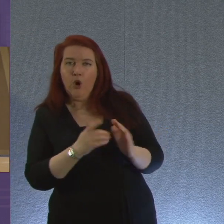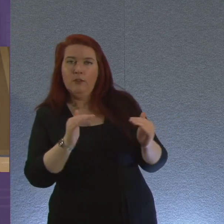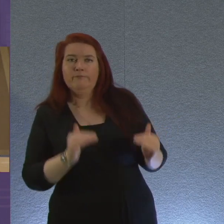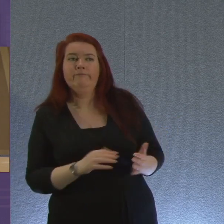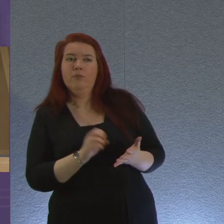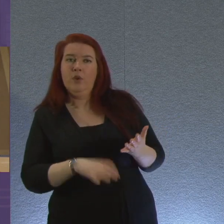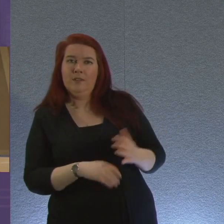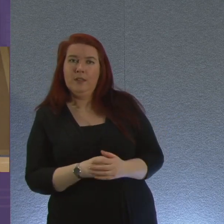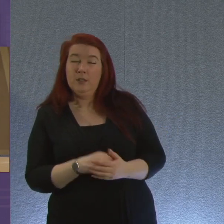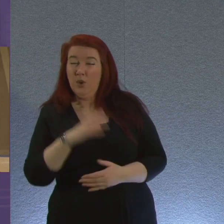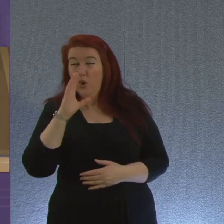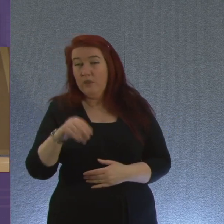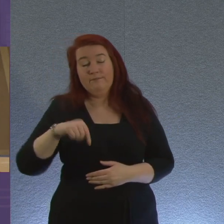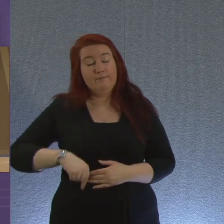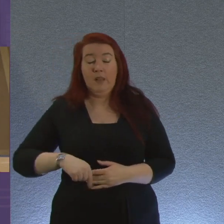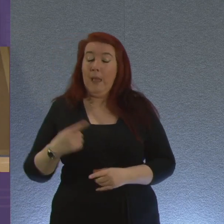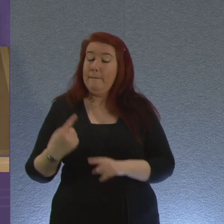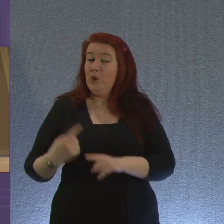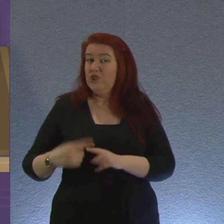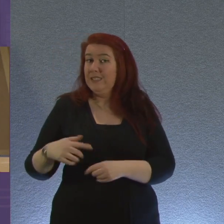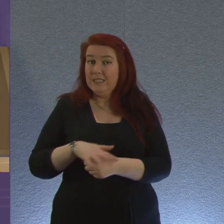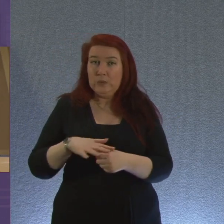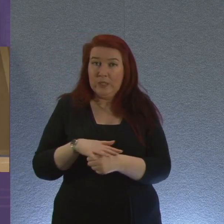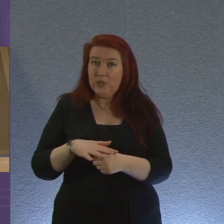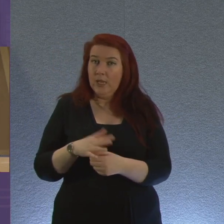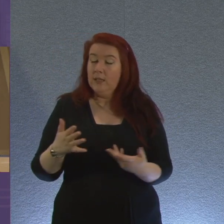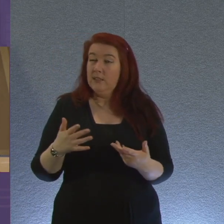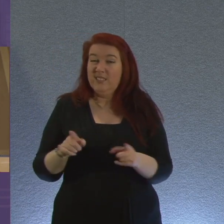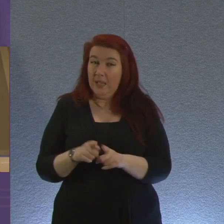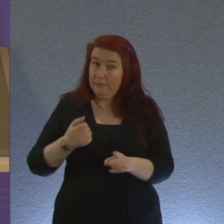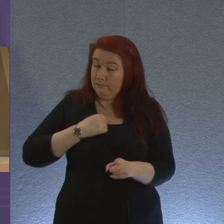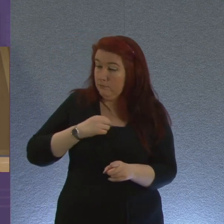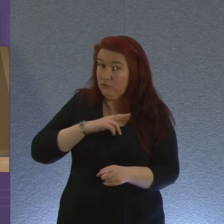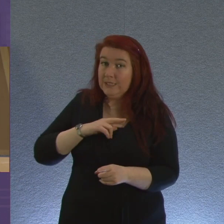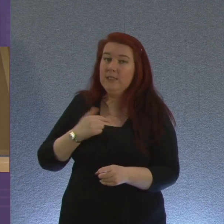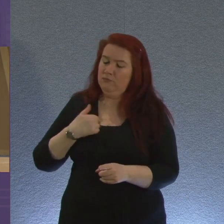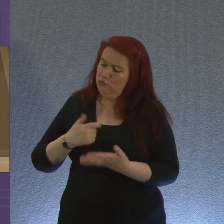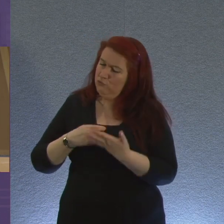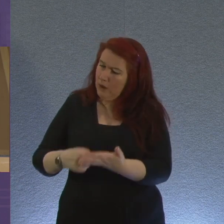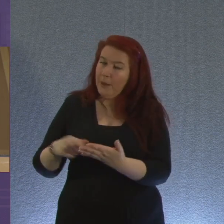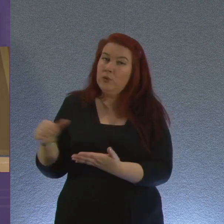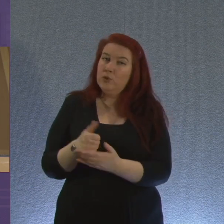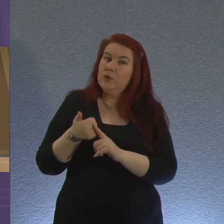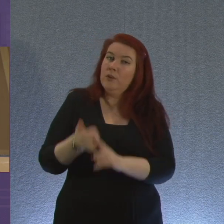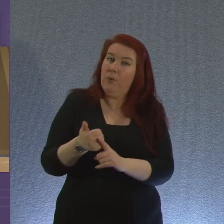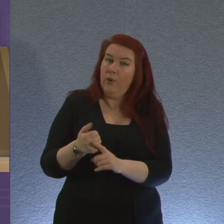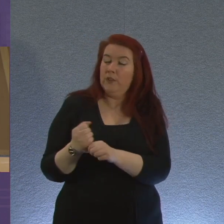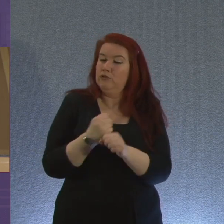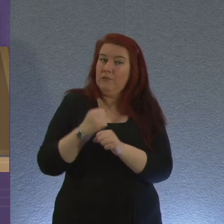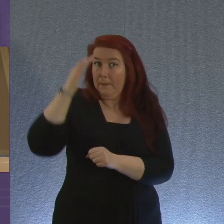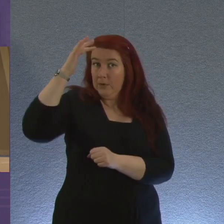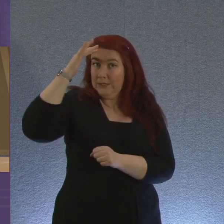emergency situation, for all the reasons I and others have outlined, I recommend supporting the general principles of this bill.